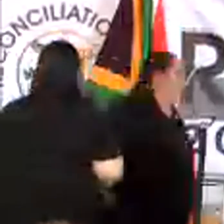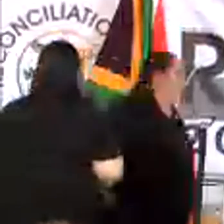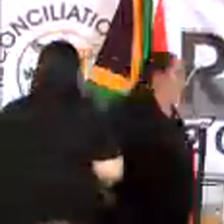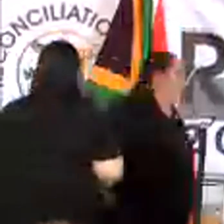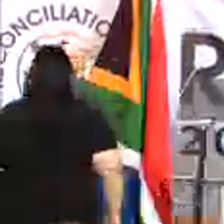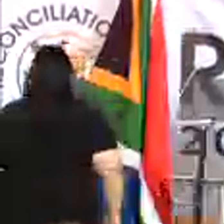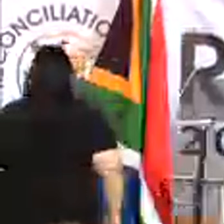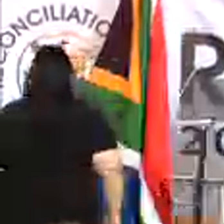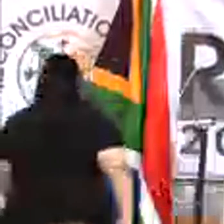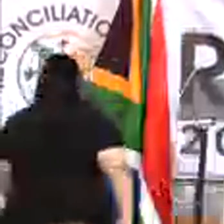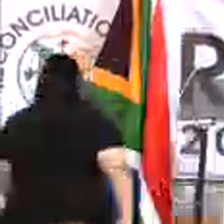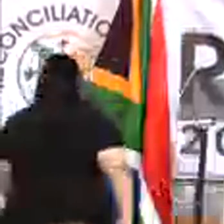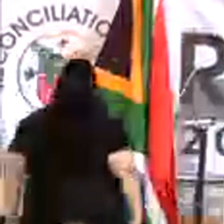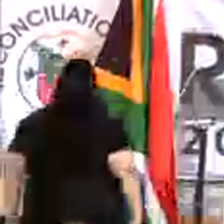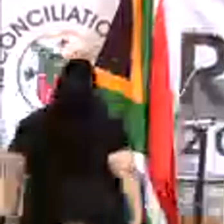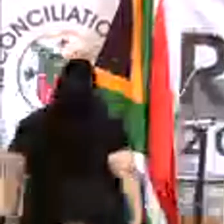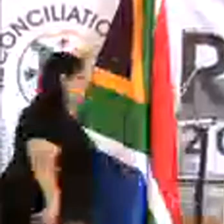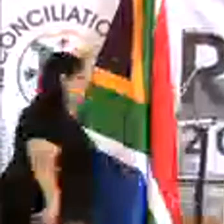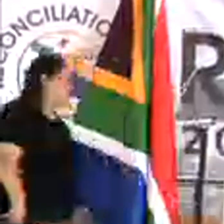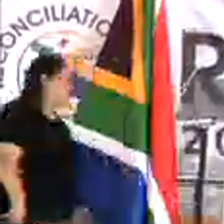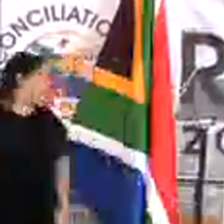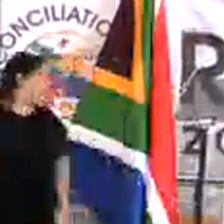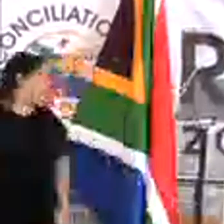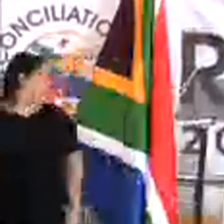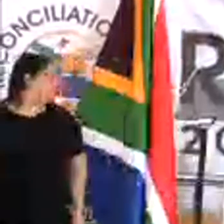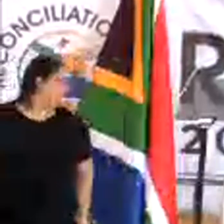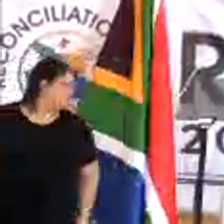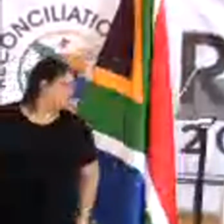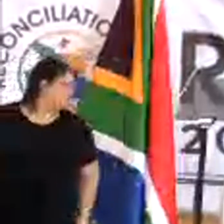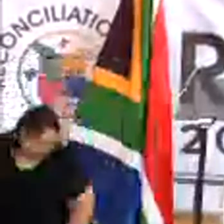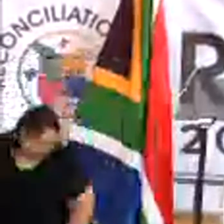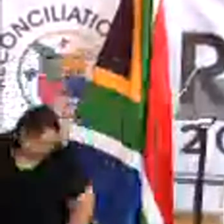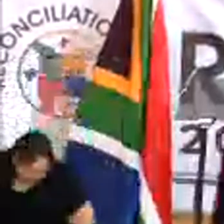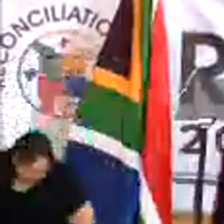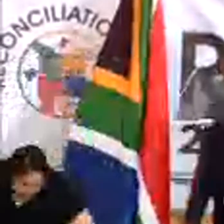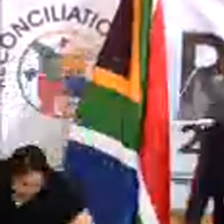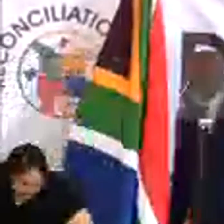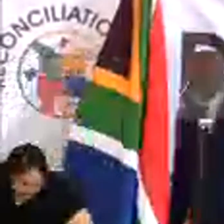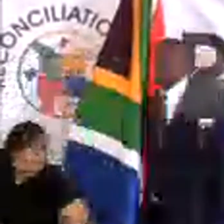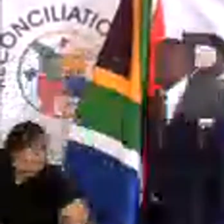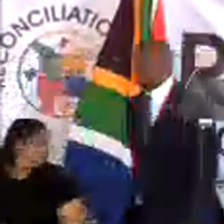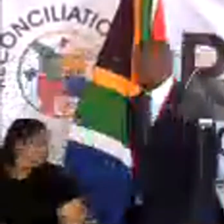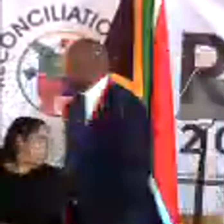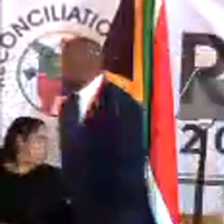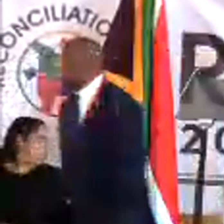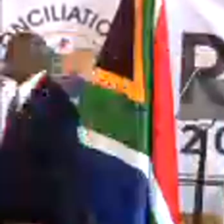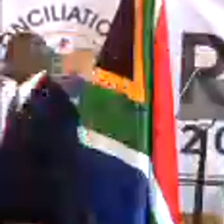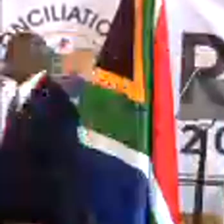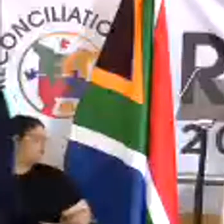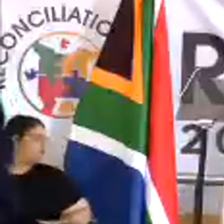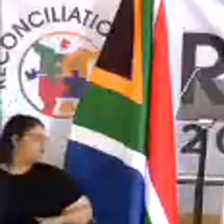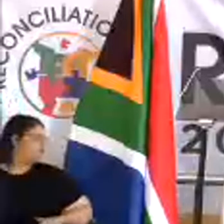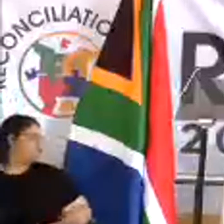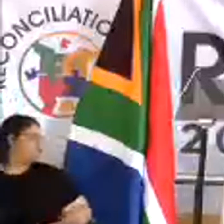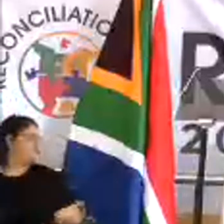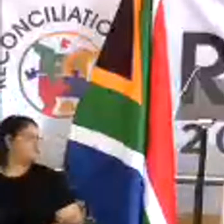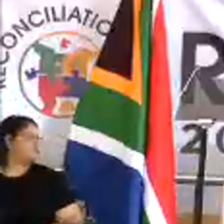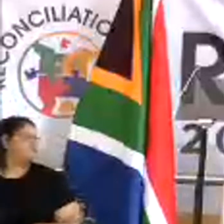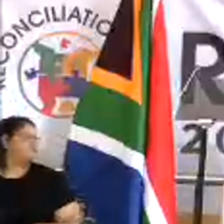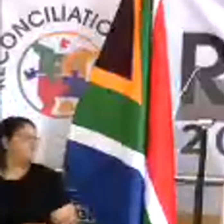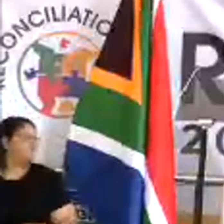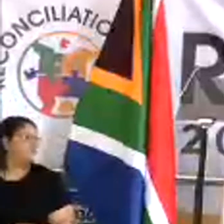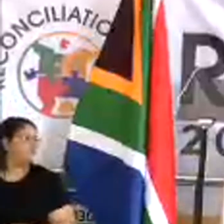Did you hear the president was quoting Kapsa the Small? Yes, this president is very